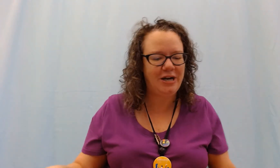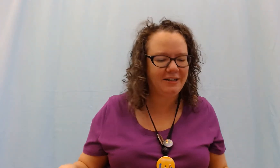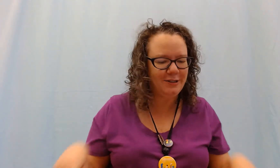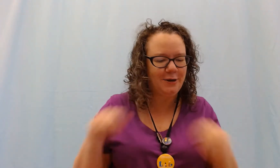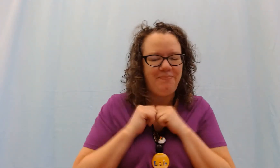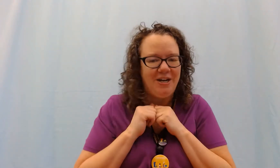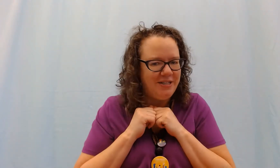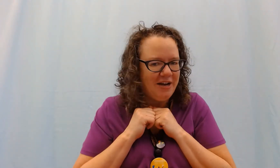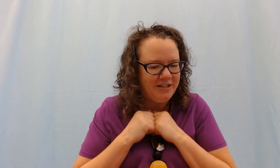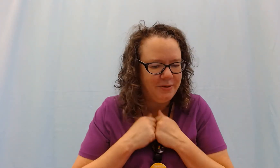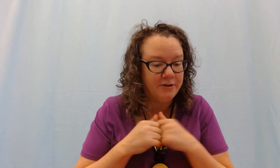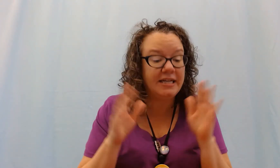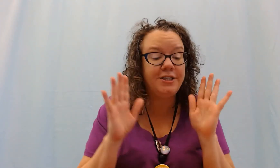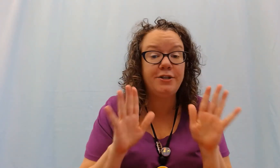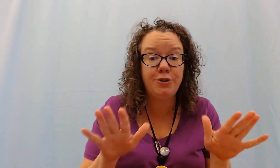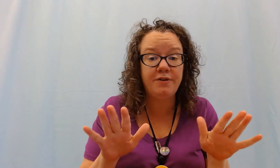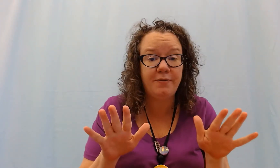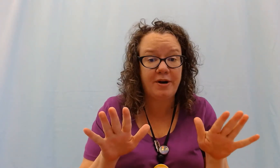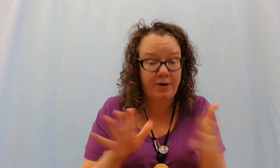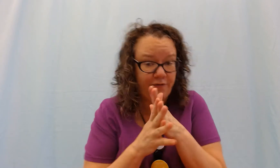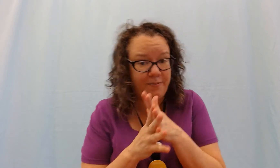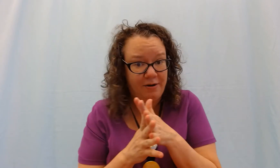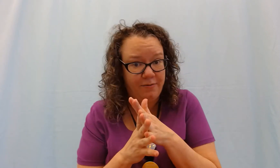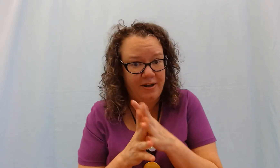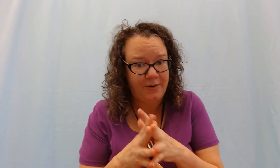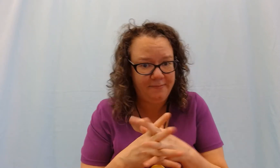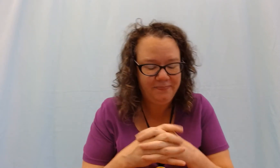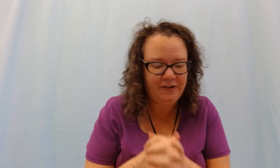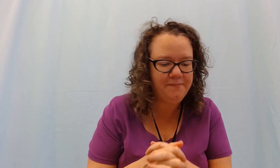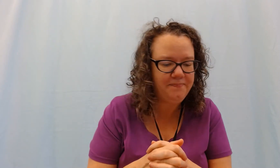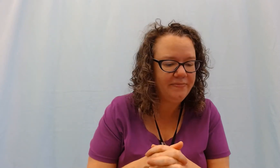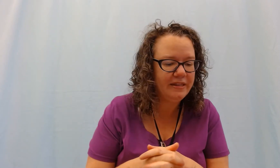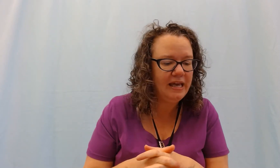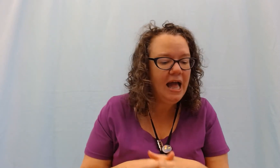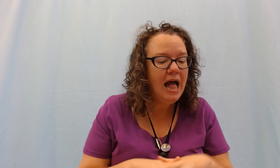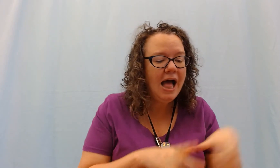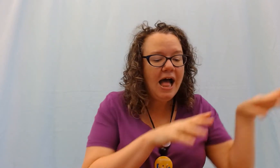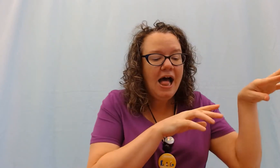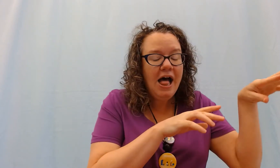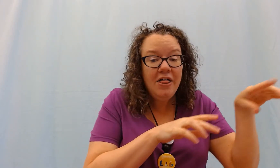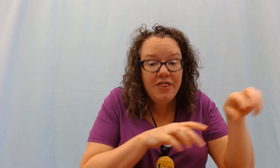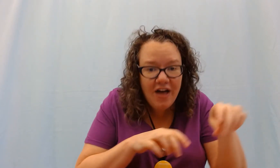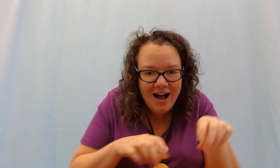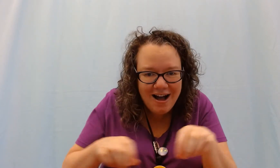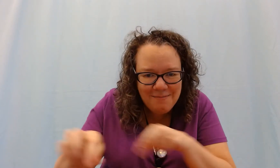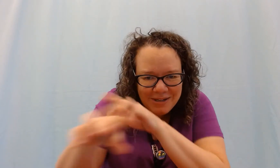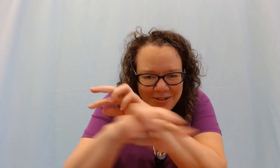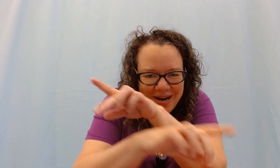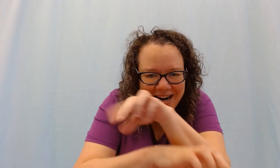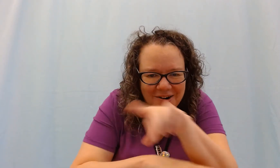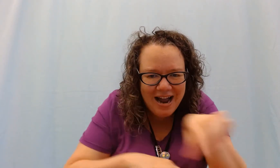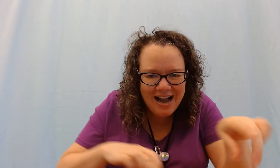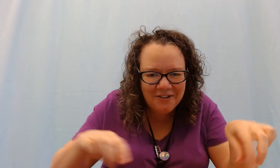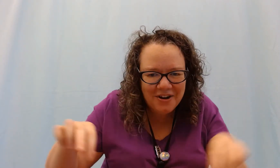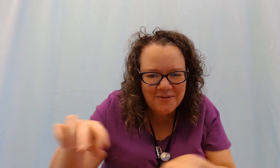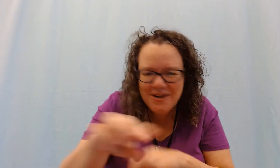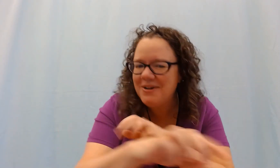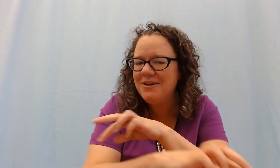child. So here's how this one goes. It's to the tune of The Bear Went Over the Mountain, by the way. So. The mouse ran around the